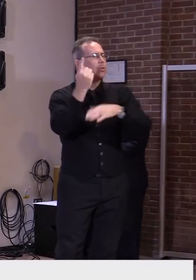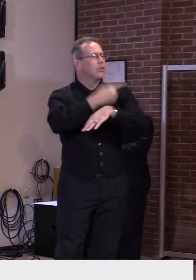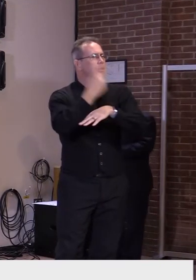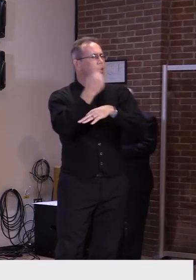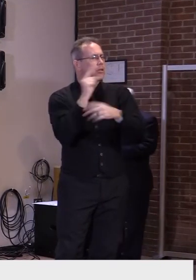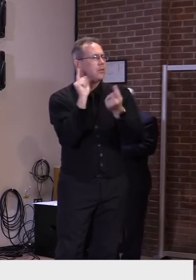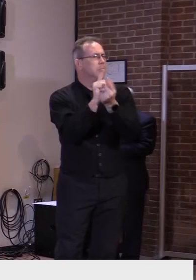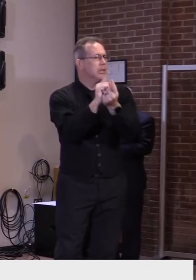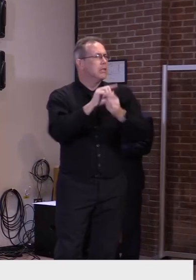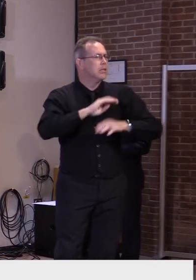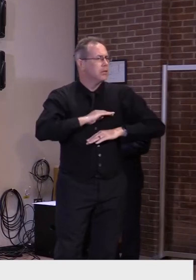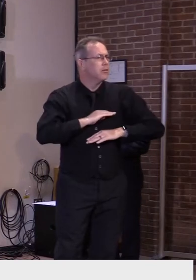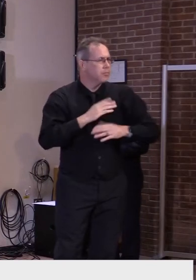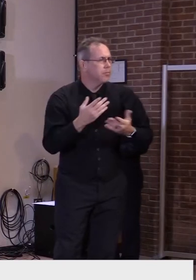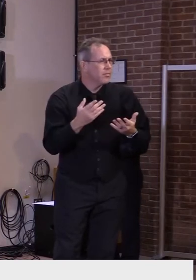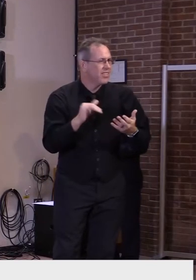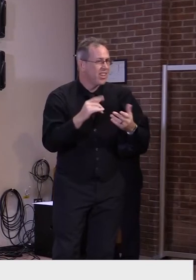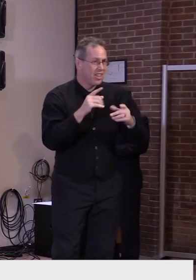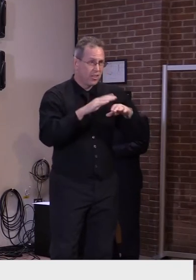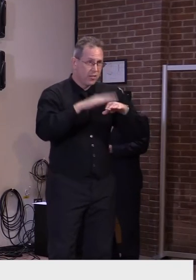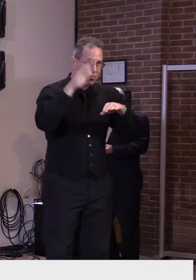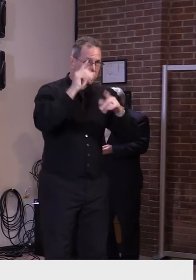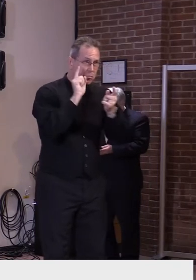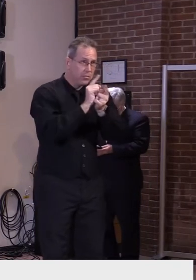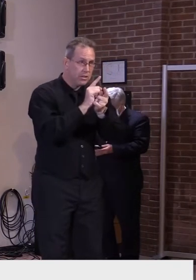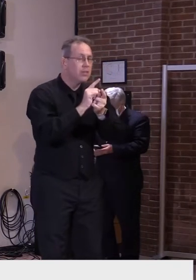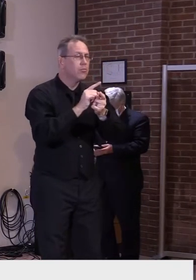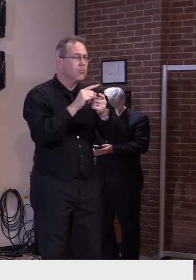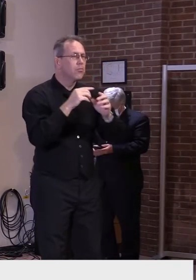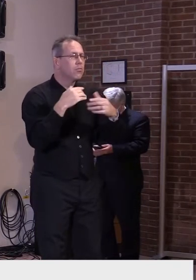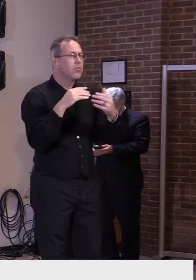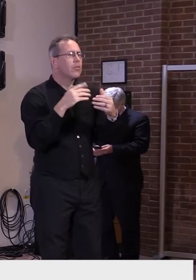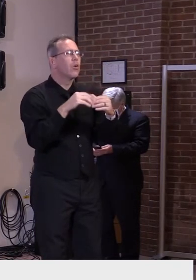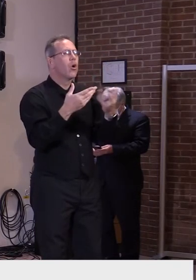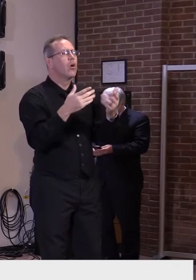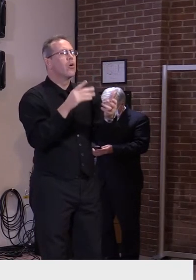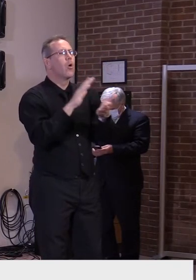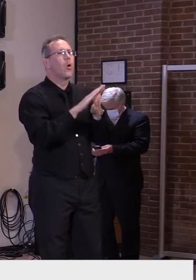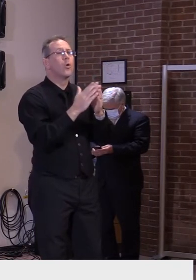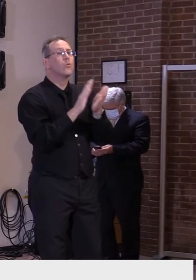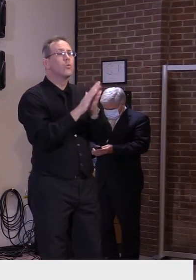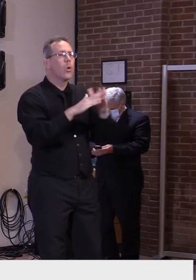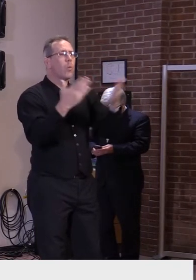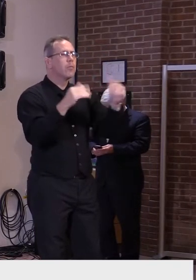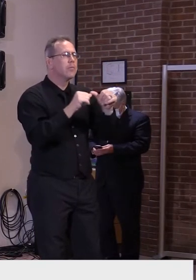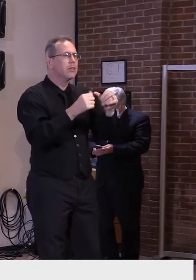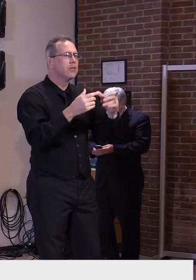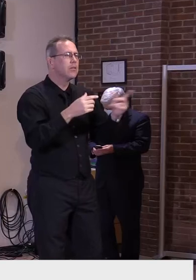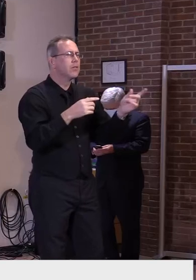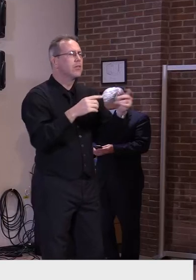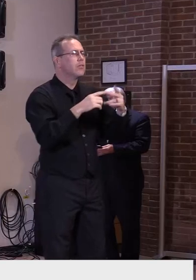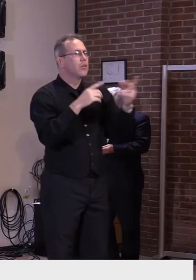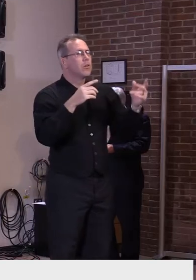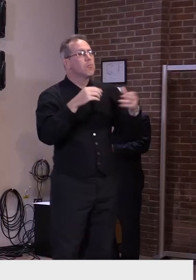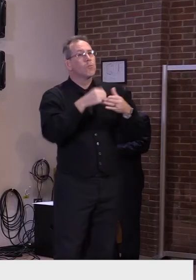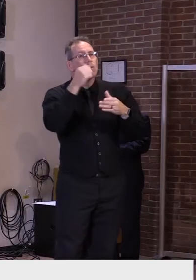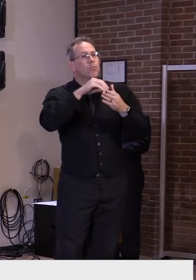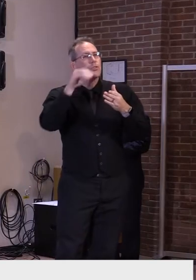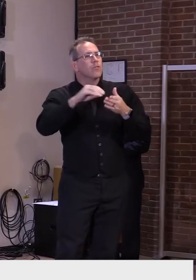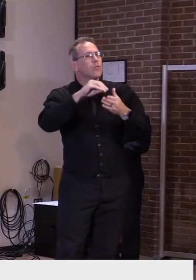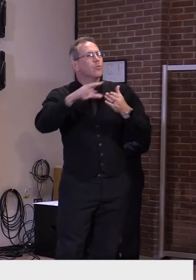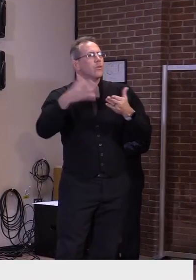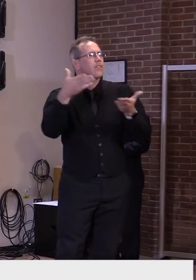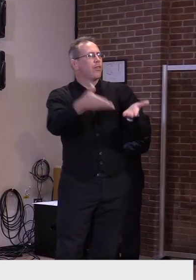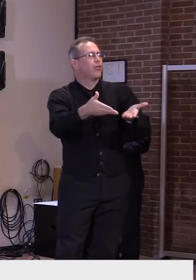law, that's defined as when a majority of the students are physically present in the school. So we don't have the ability to necessarily